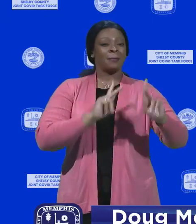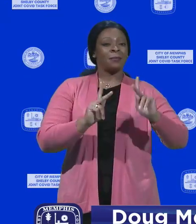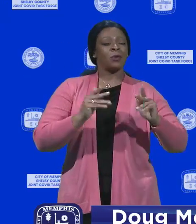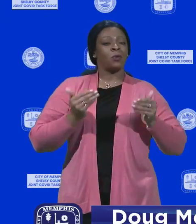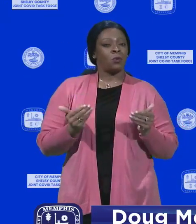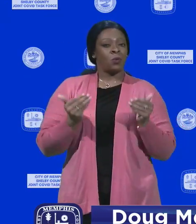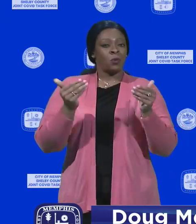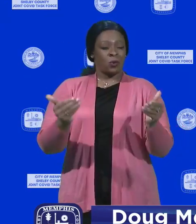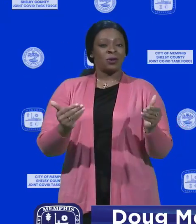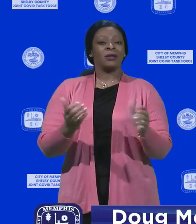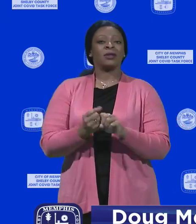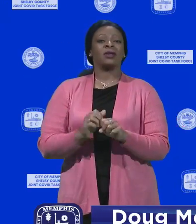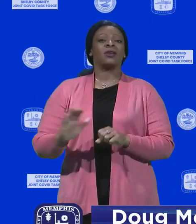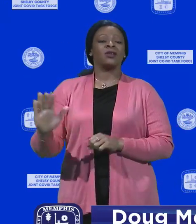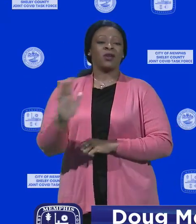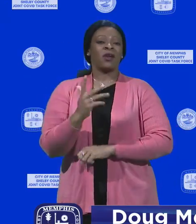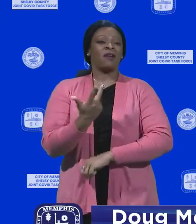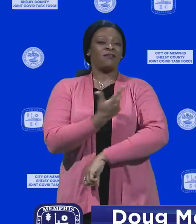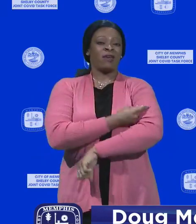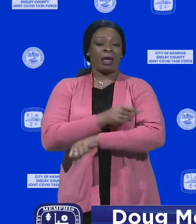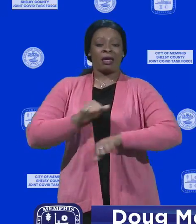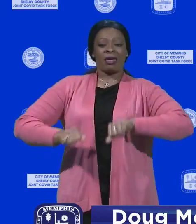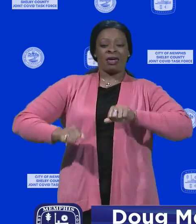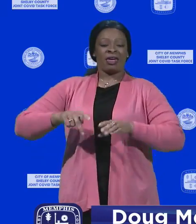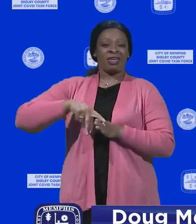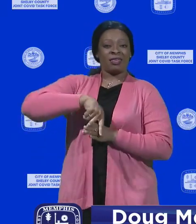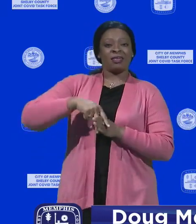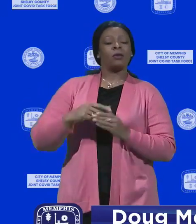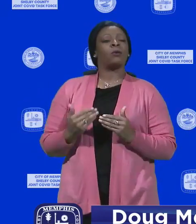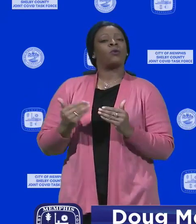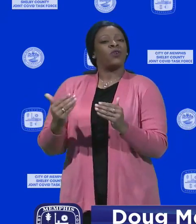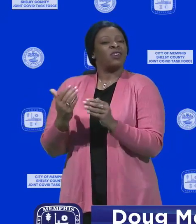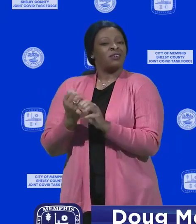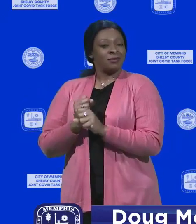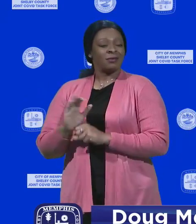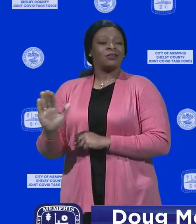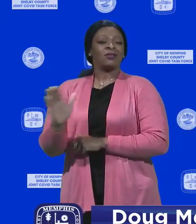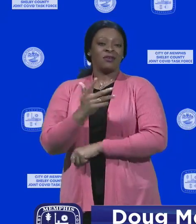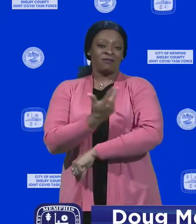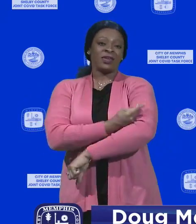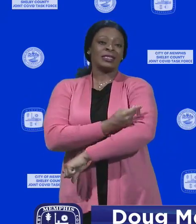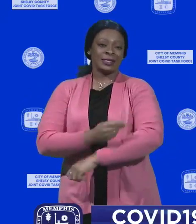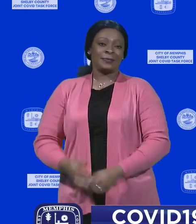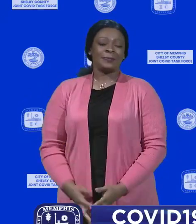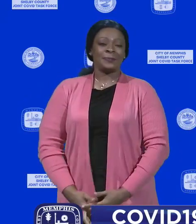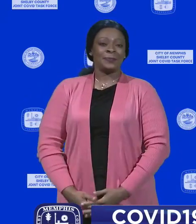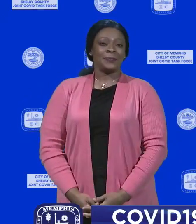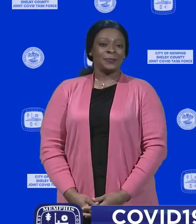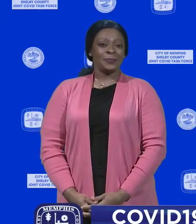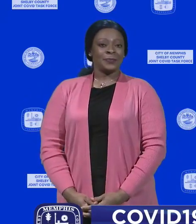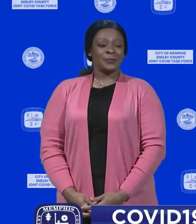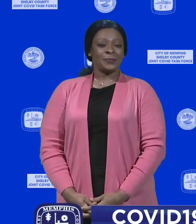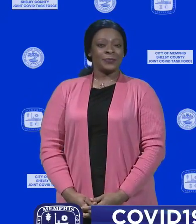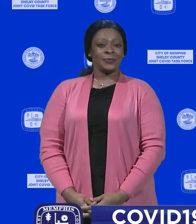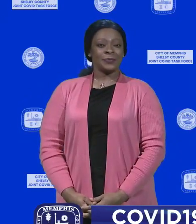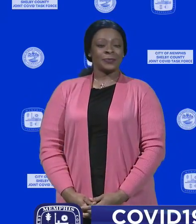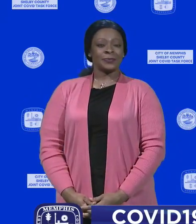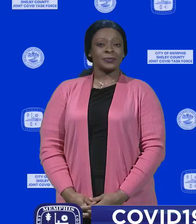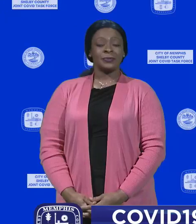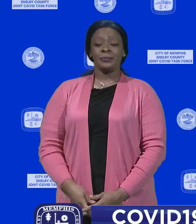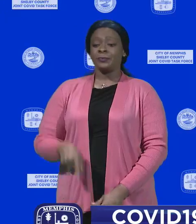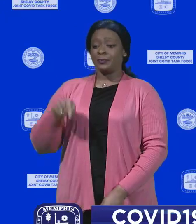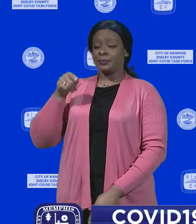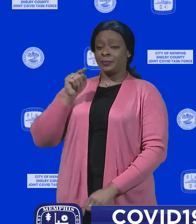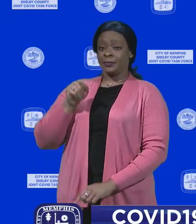them to get over their vaccine hesitancy and to get out and take vaccines. So on the